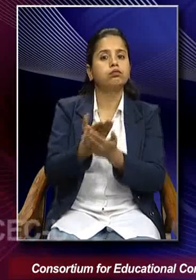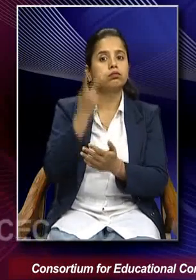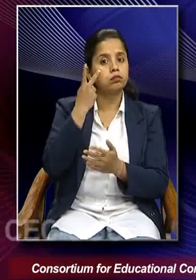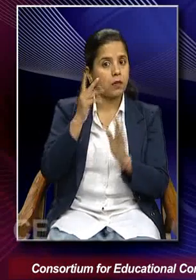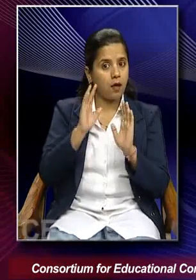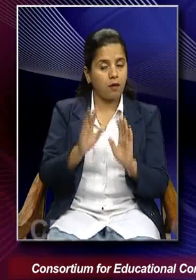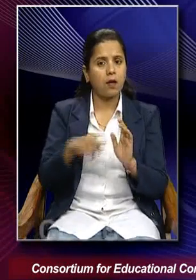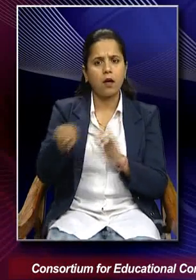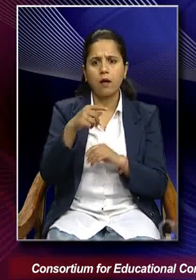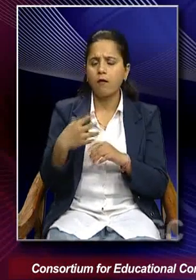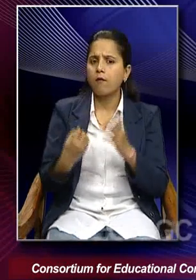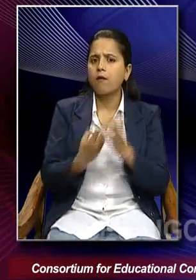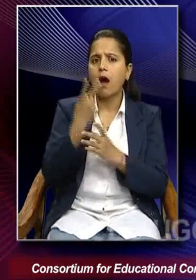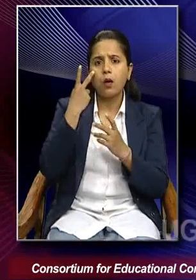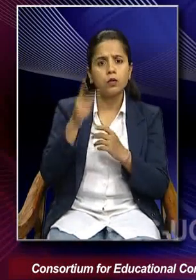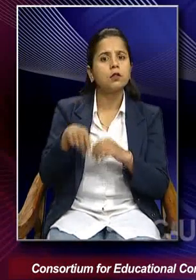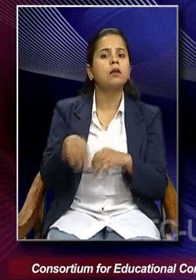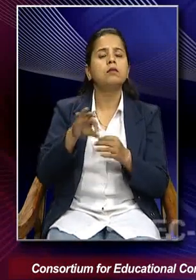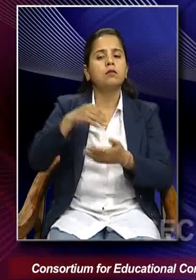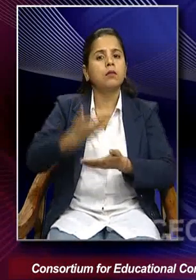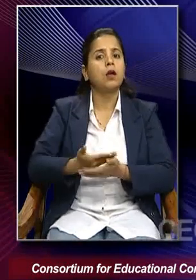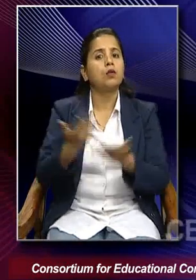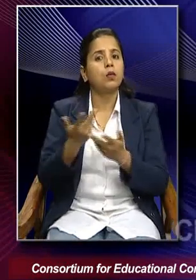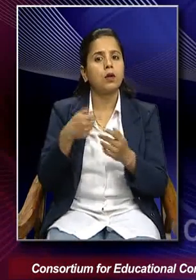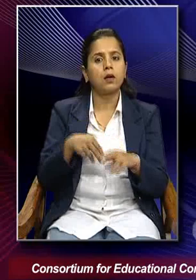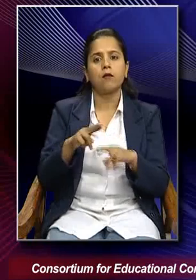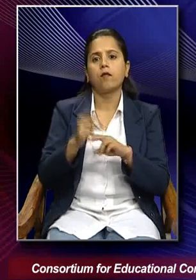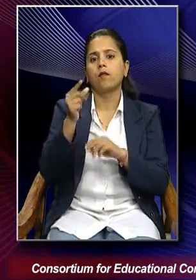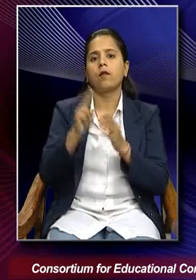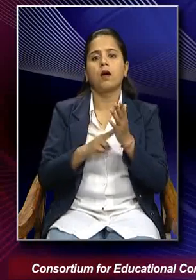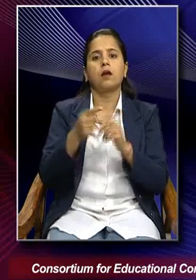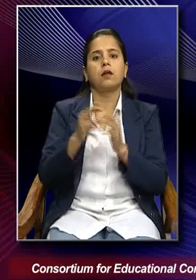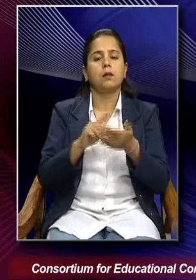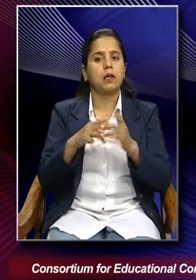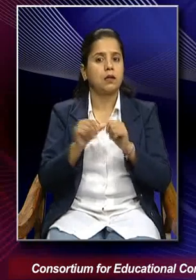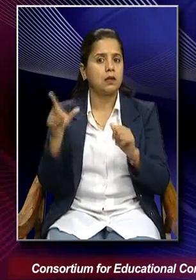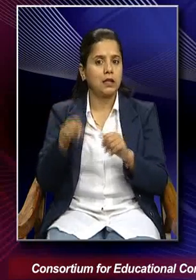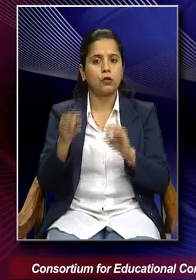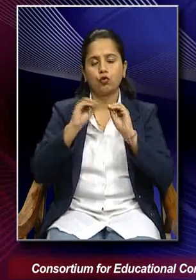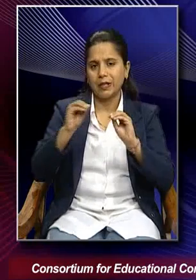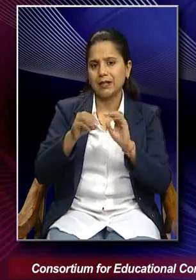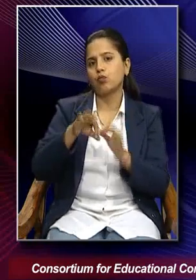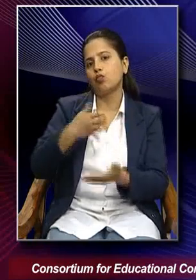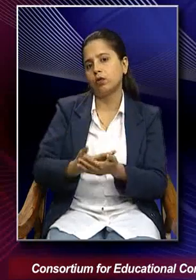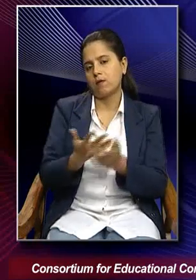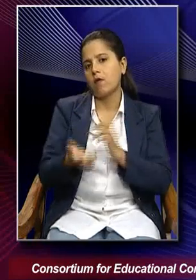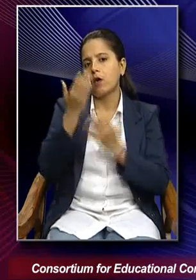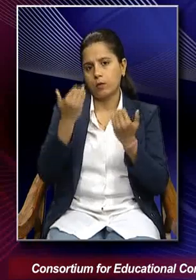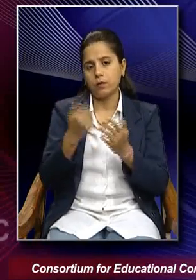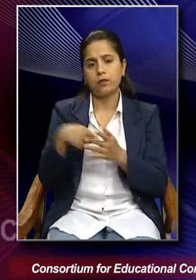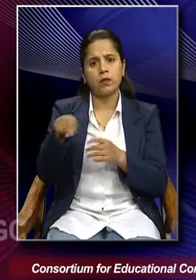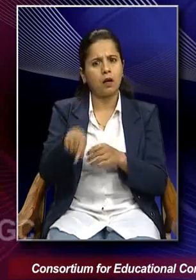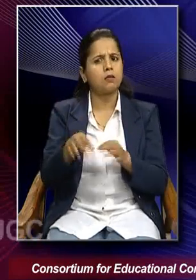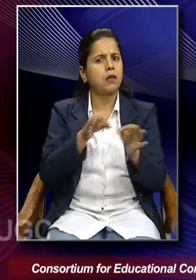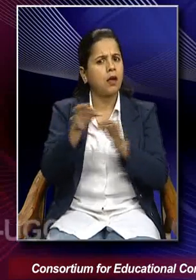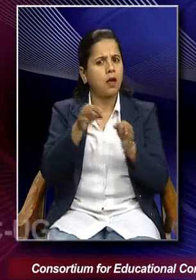which are propounded in Buddhism are the fundamental teachings, you can say, in Buddhism. They outline